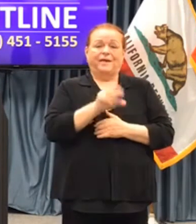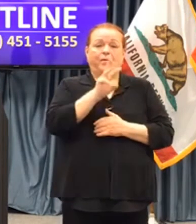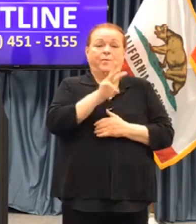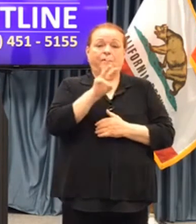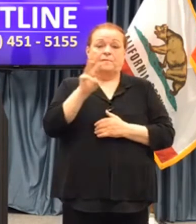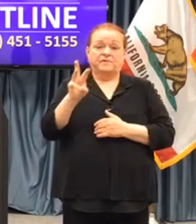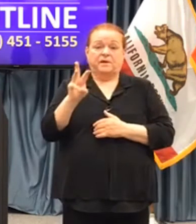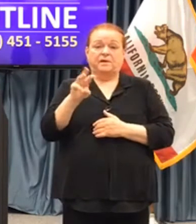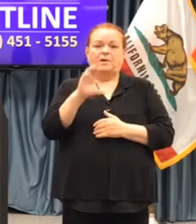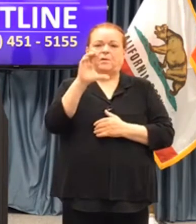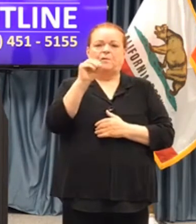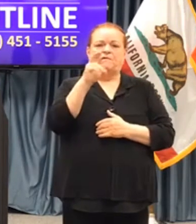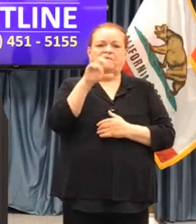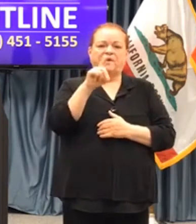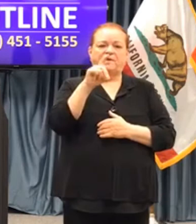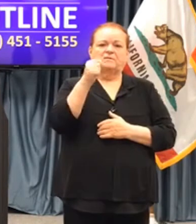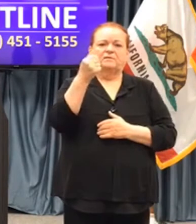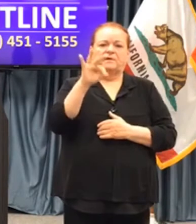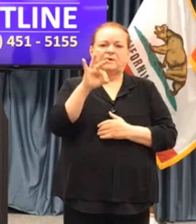at